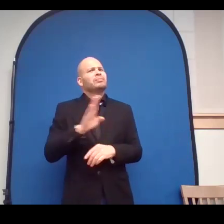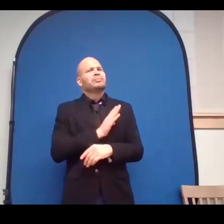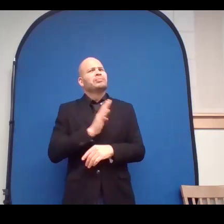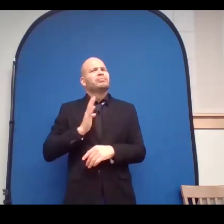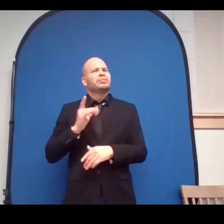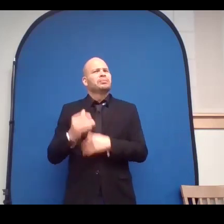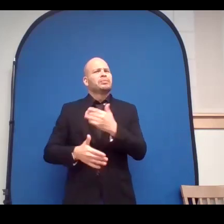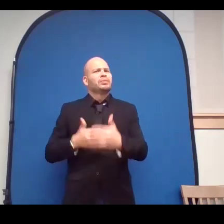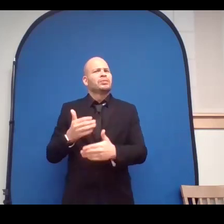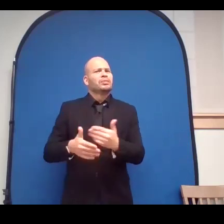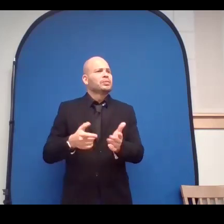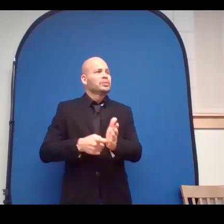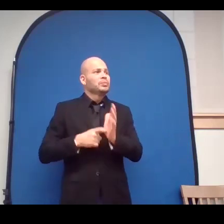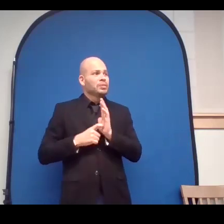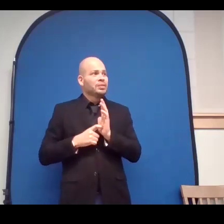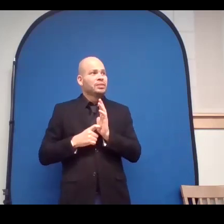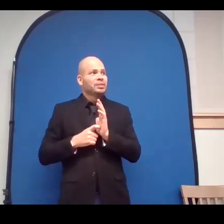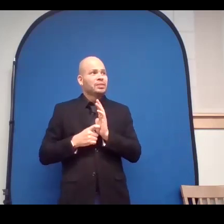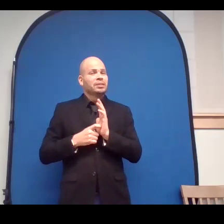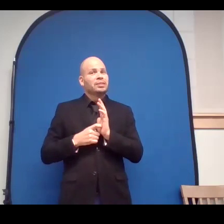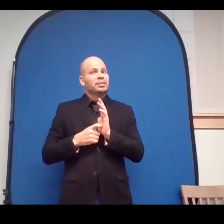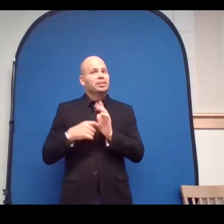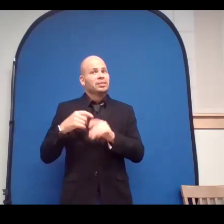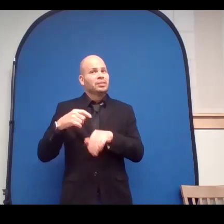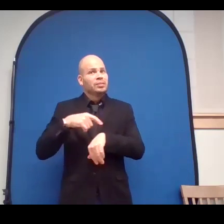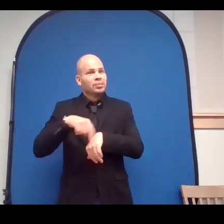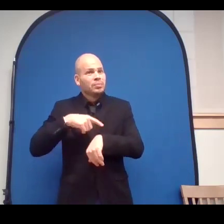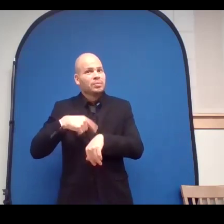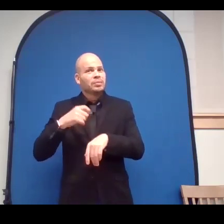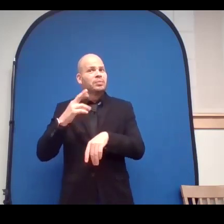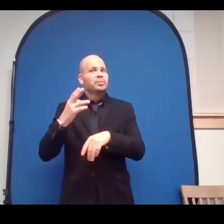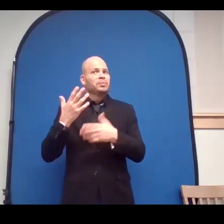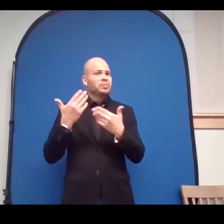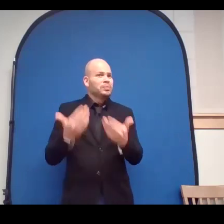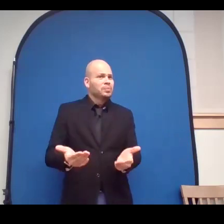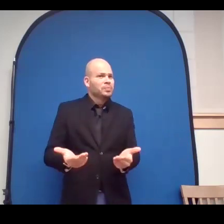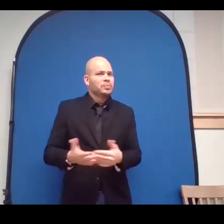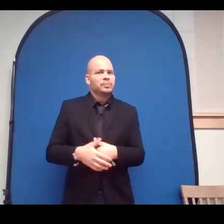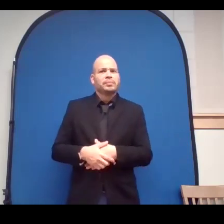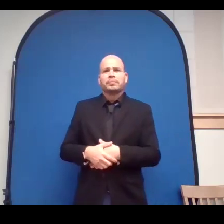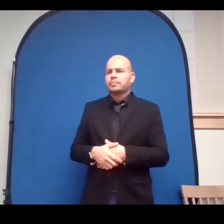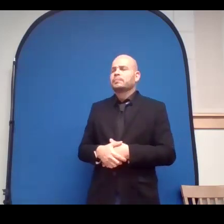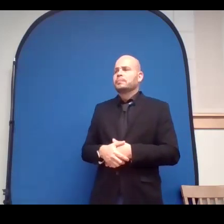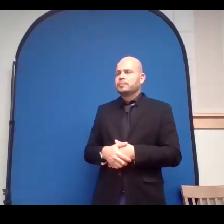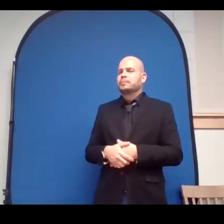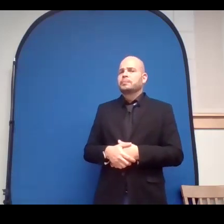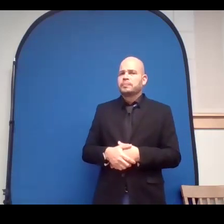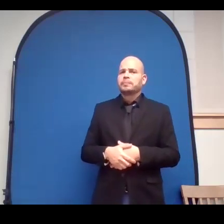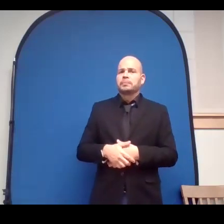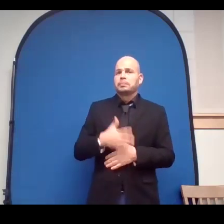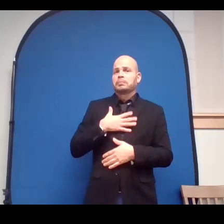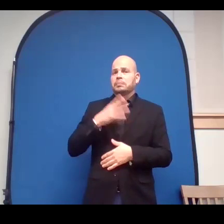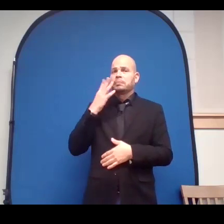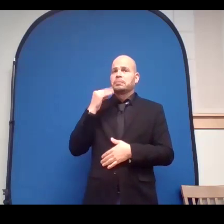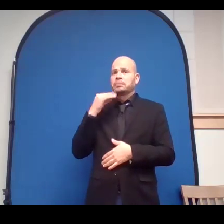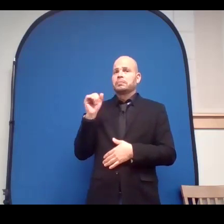to initiate, doesn't it? It is, from my experience, it